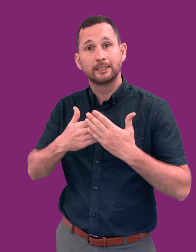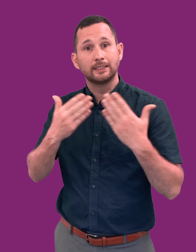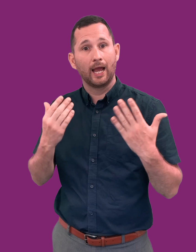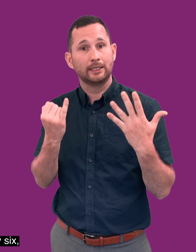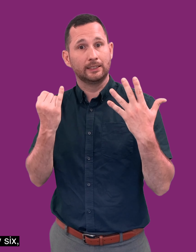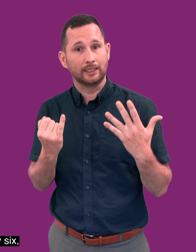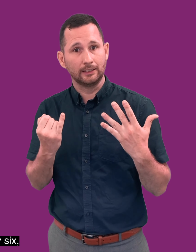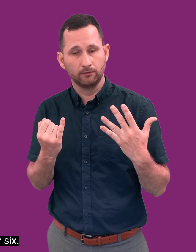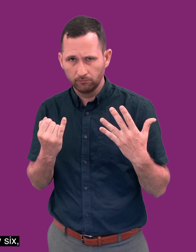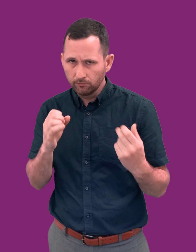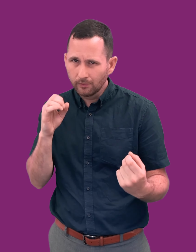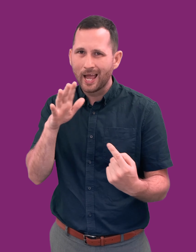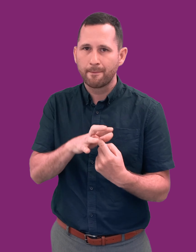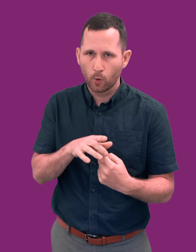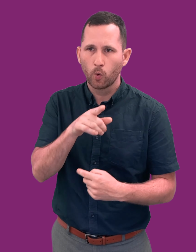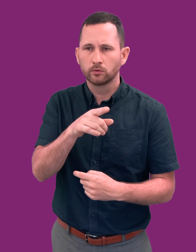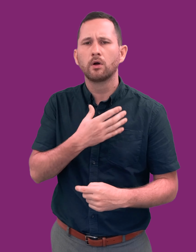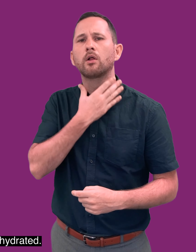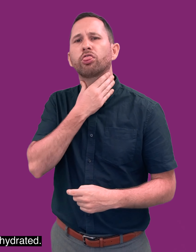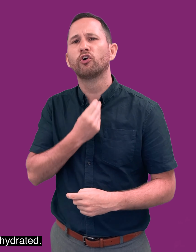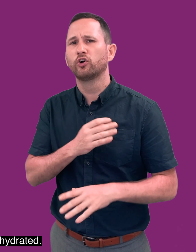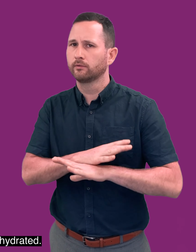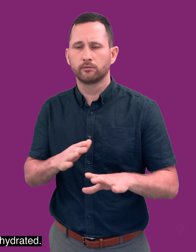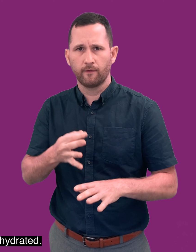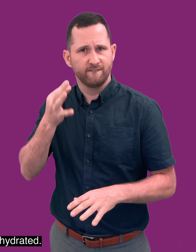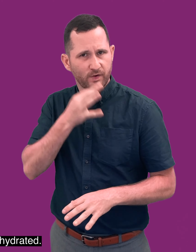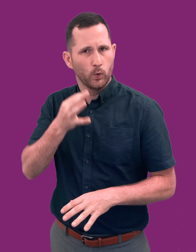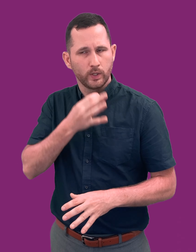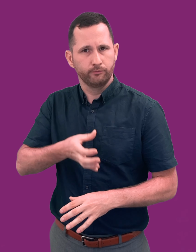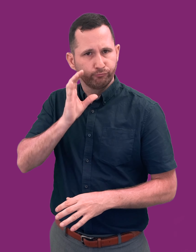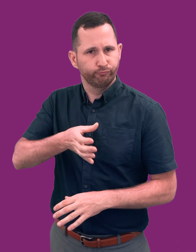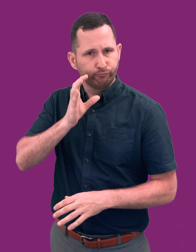Day 6. Keeping hydrated.